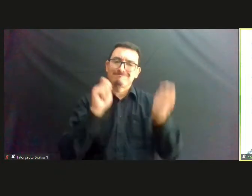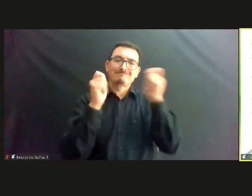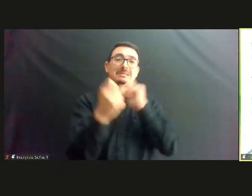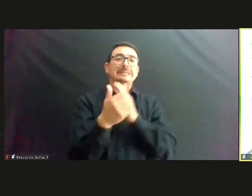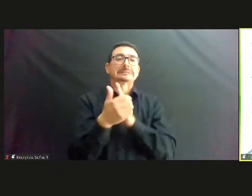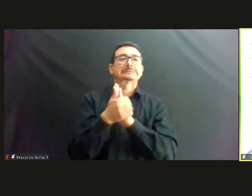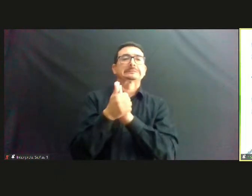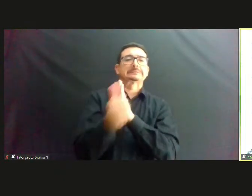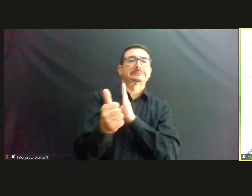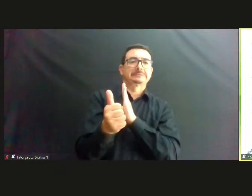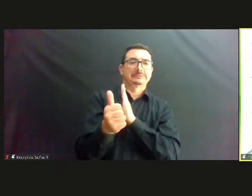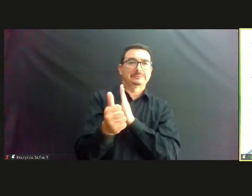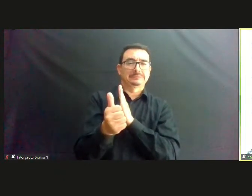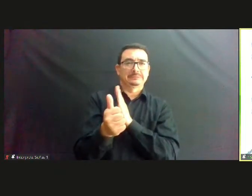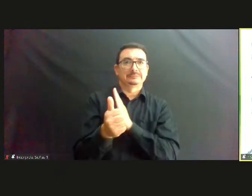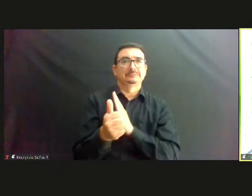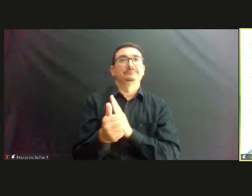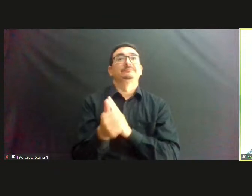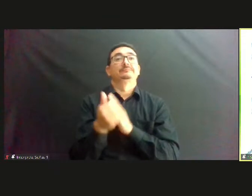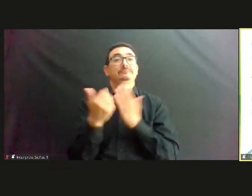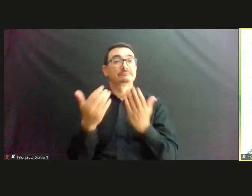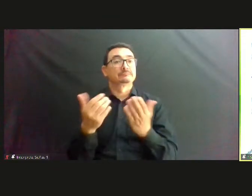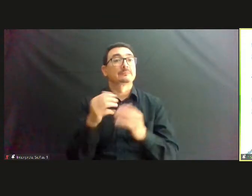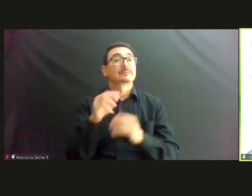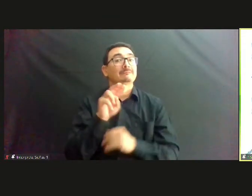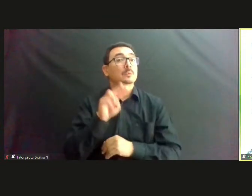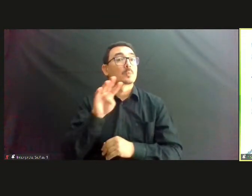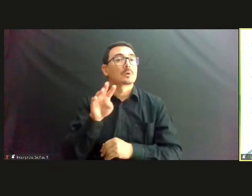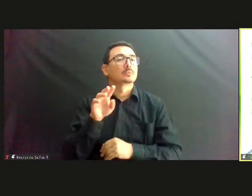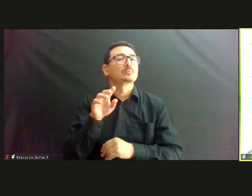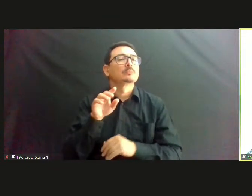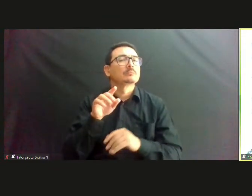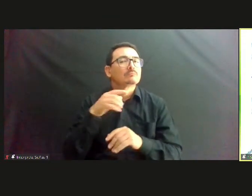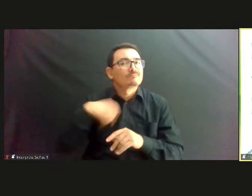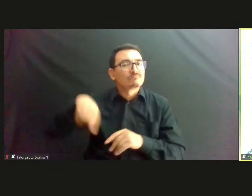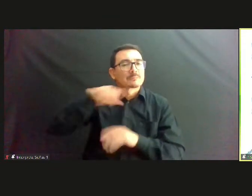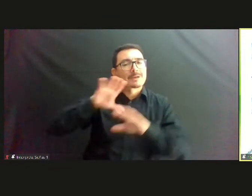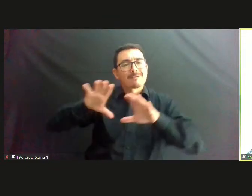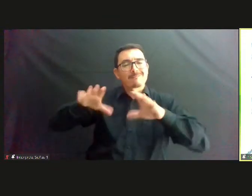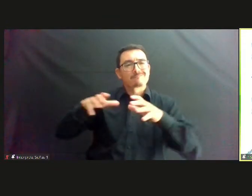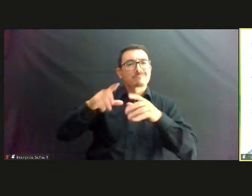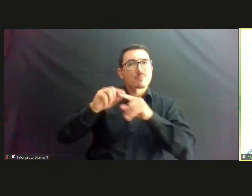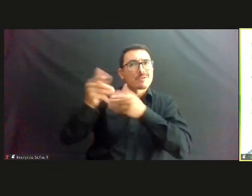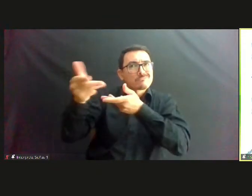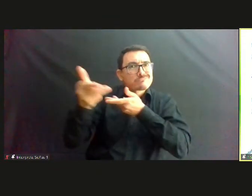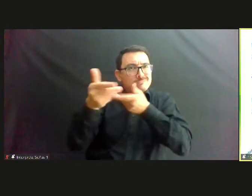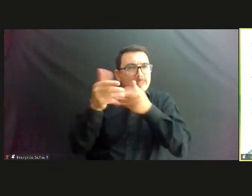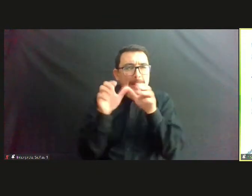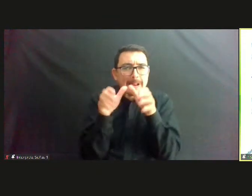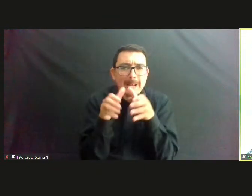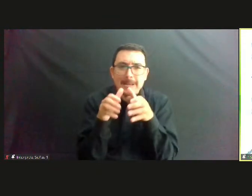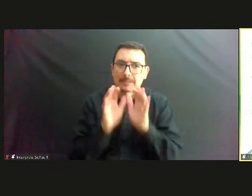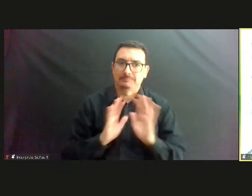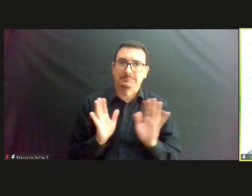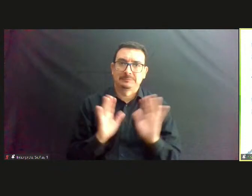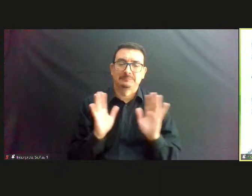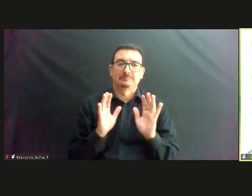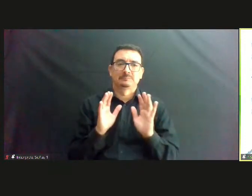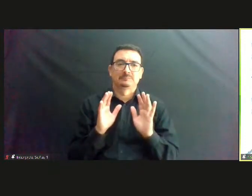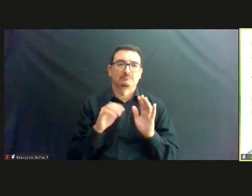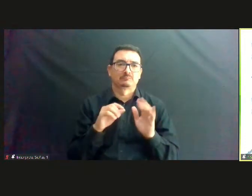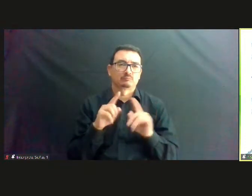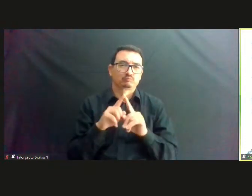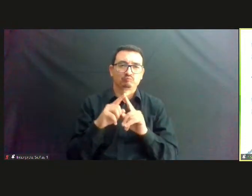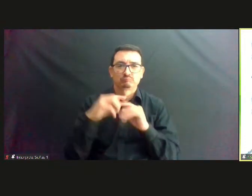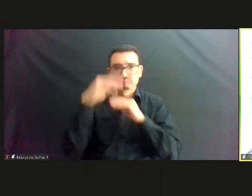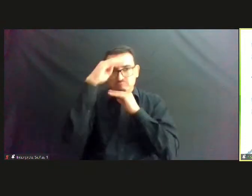Ladies and gentlemen, this concludes the high-level session. On behalf of all the organizers, I thank you again